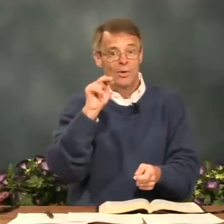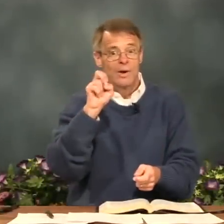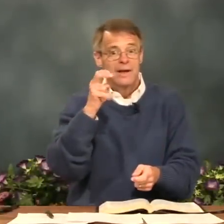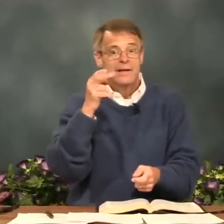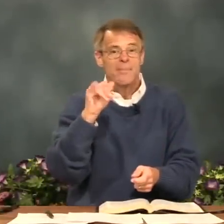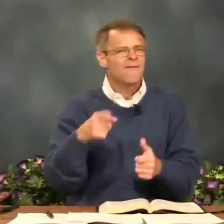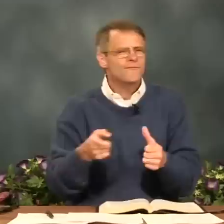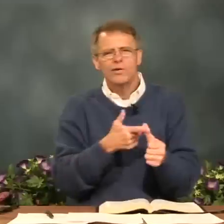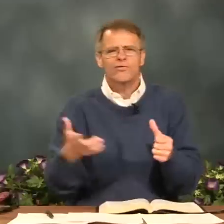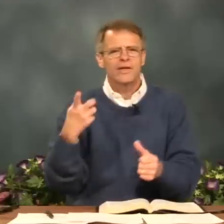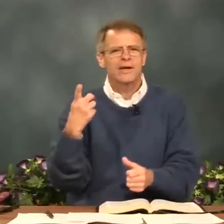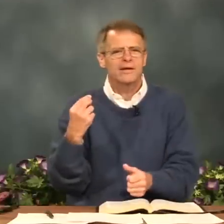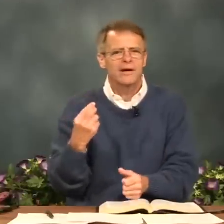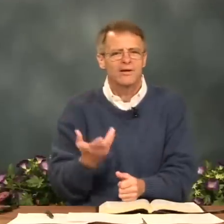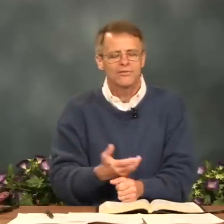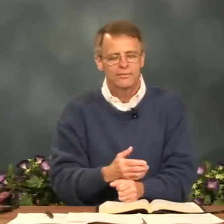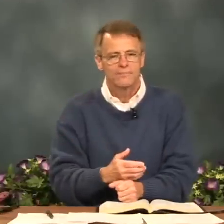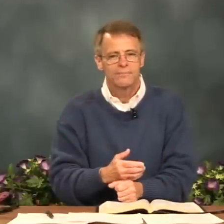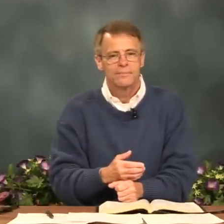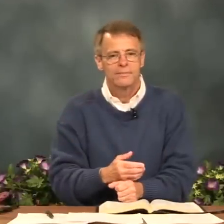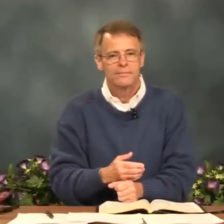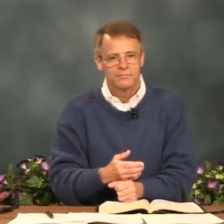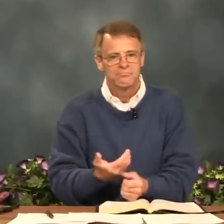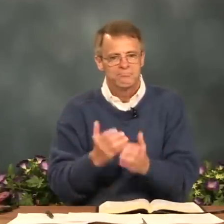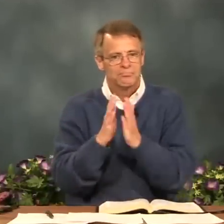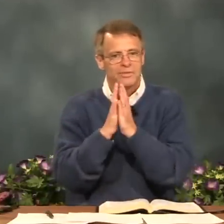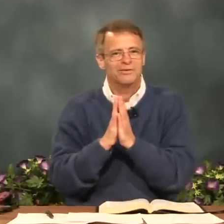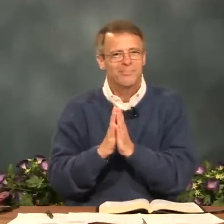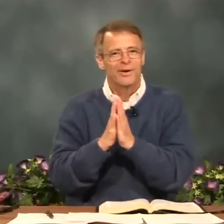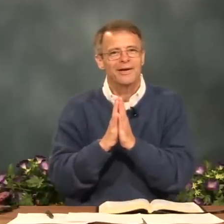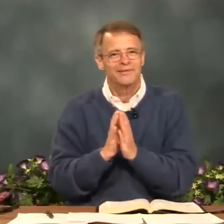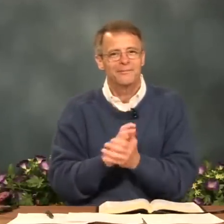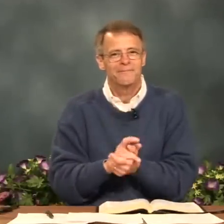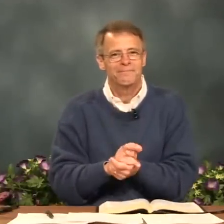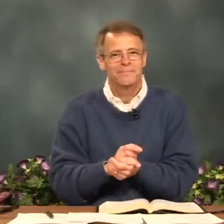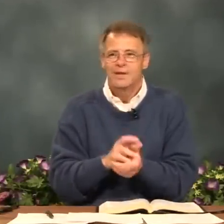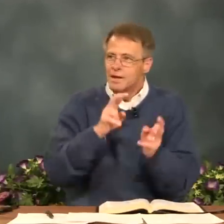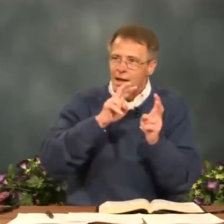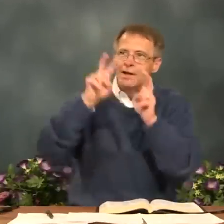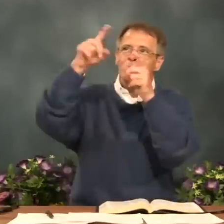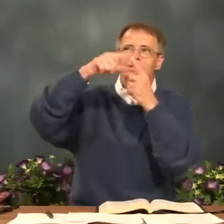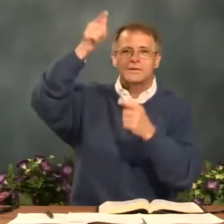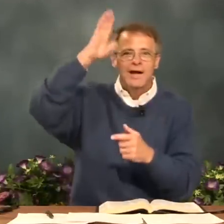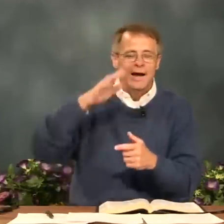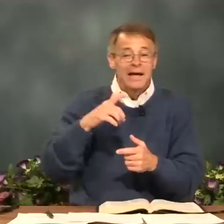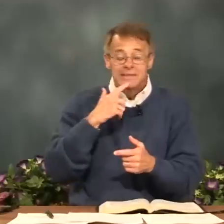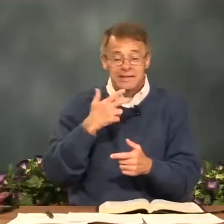so Nehemiah, first thing he does is he prays. He looks to God. It says